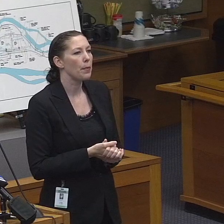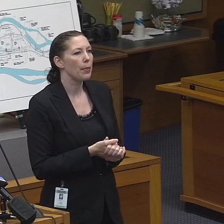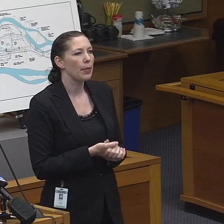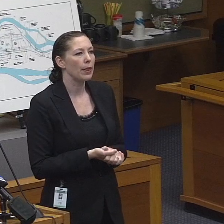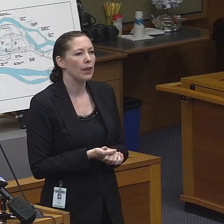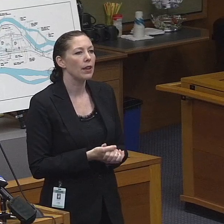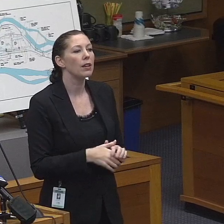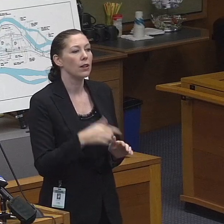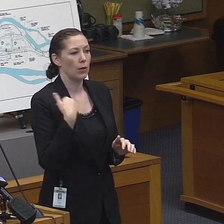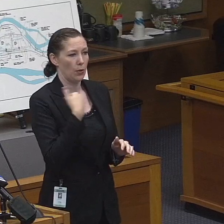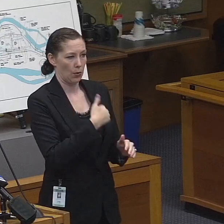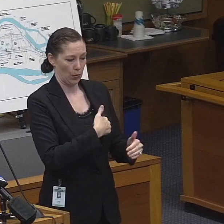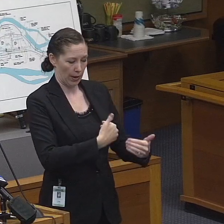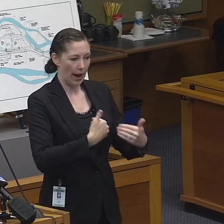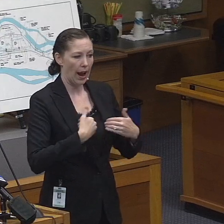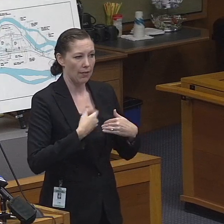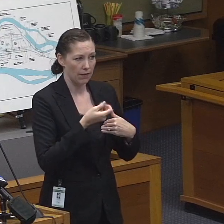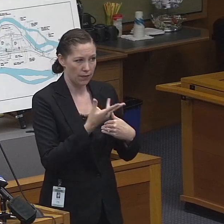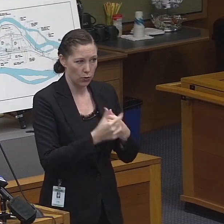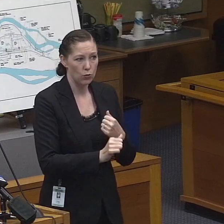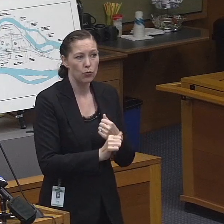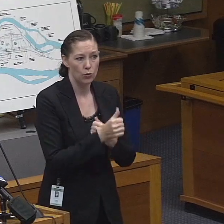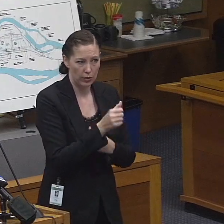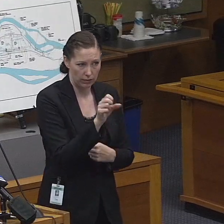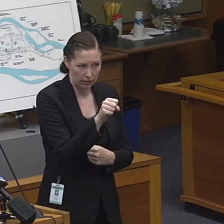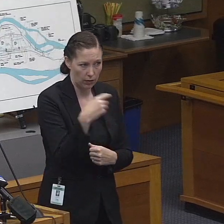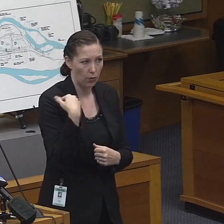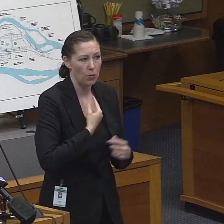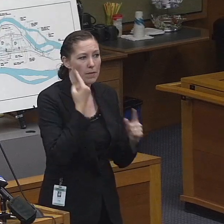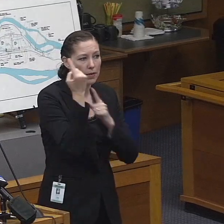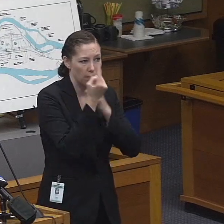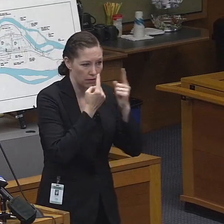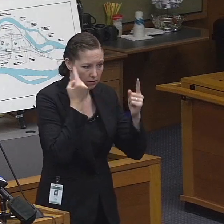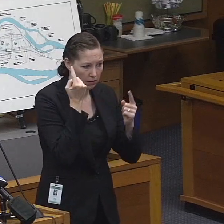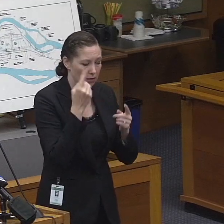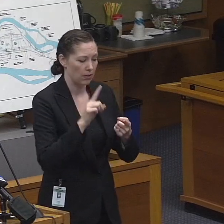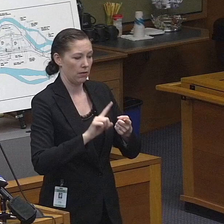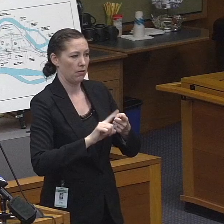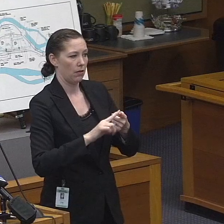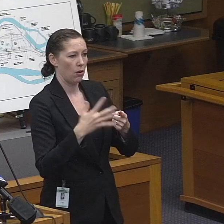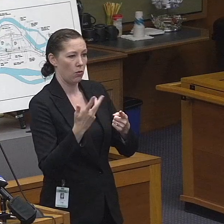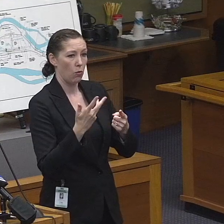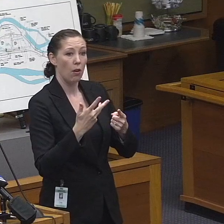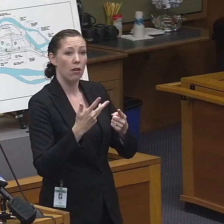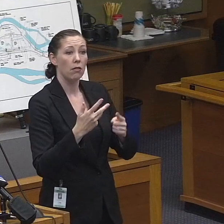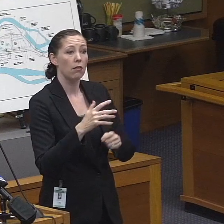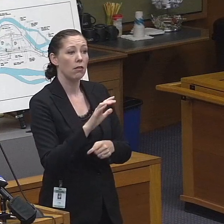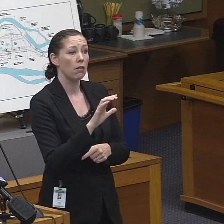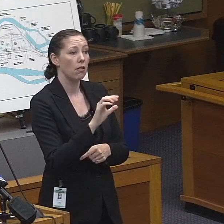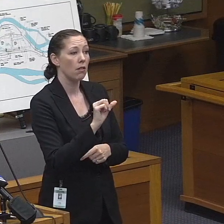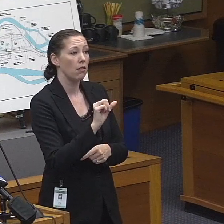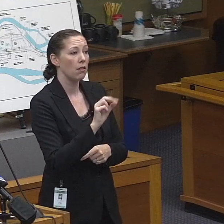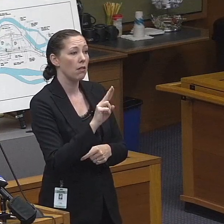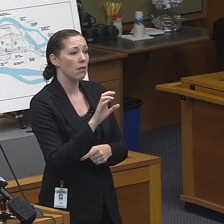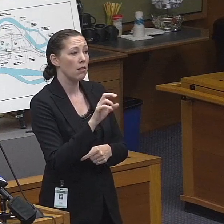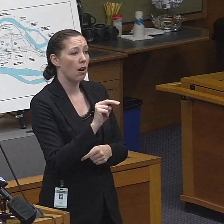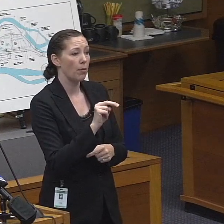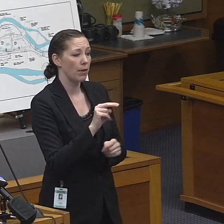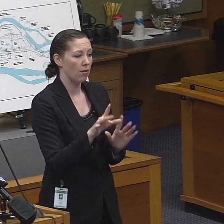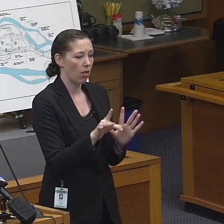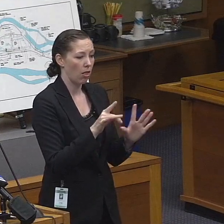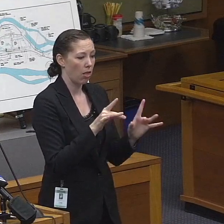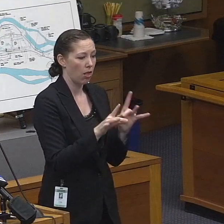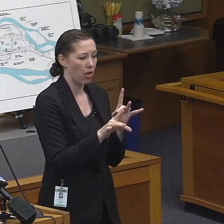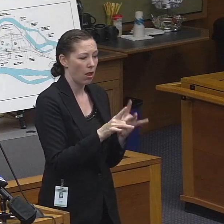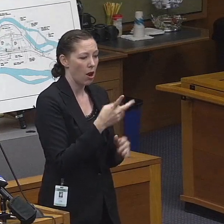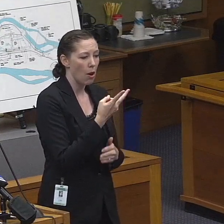There are risks that we've anticipated. One of them is that it removes not only the bad carbon that we want to get rid of, but the carbon